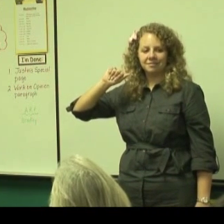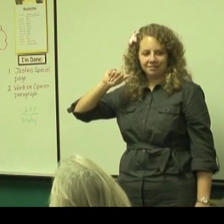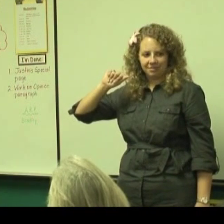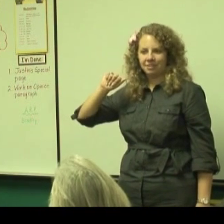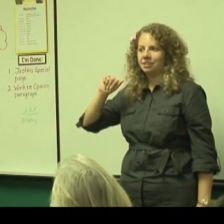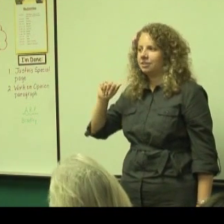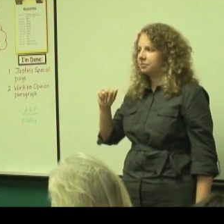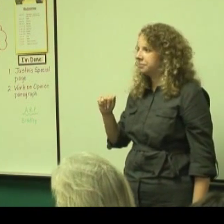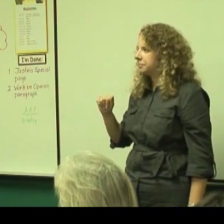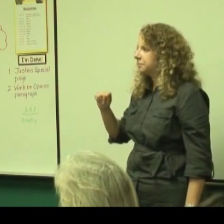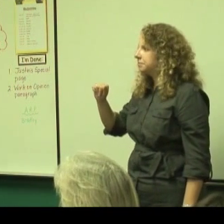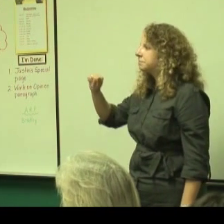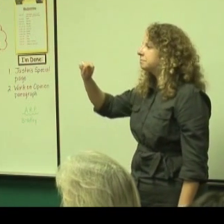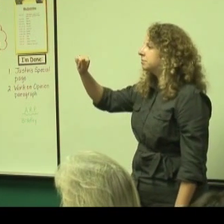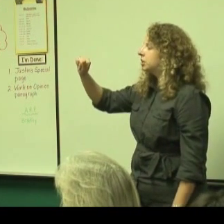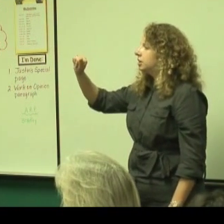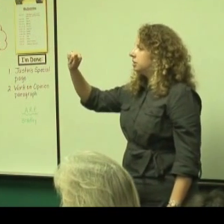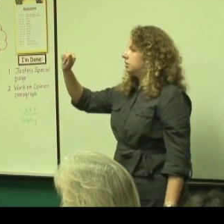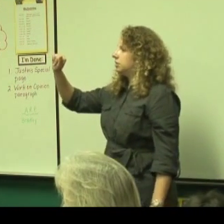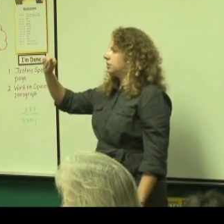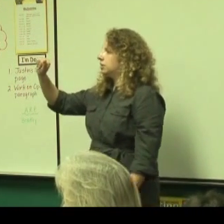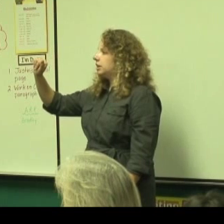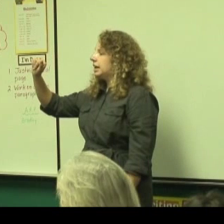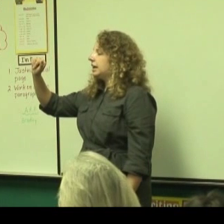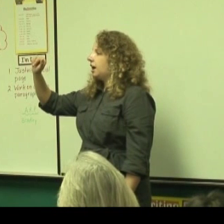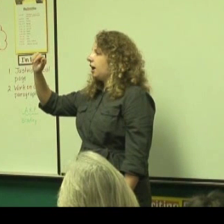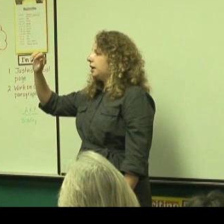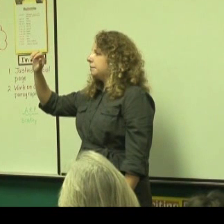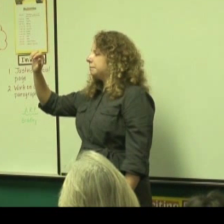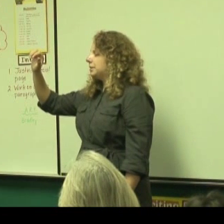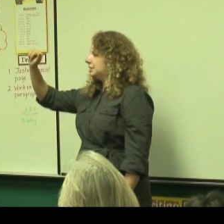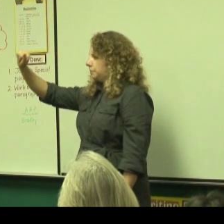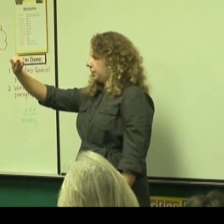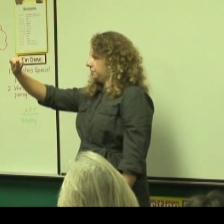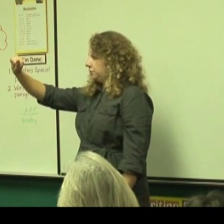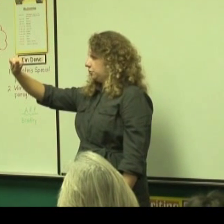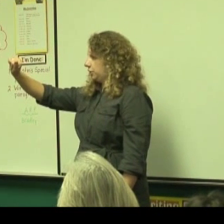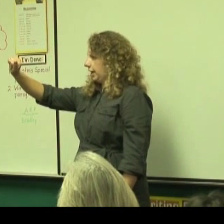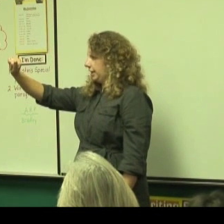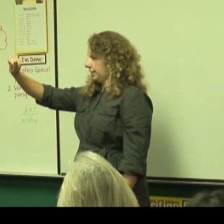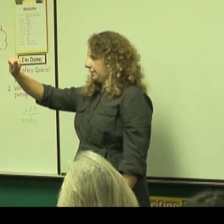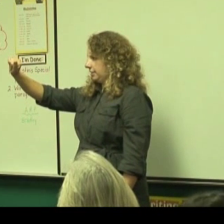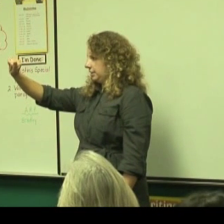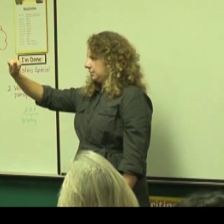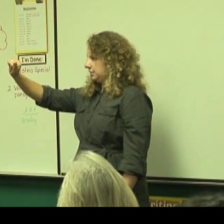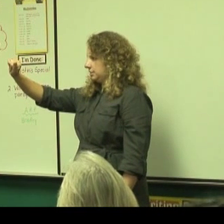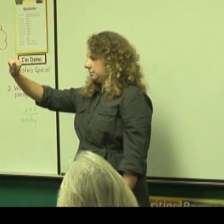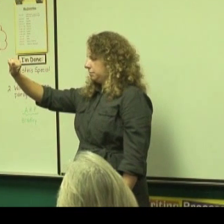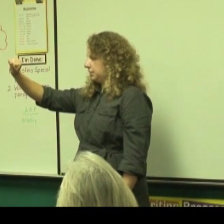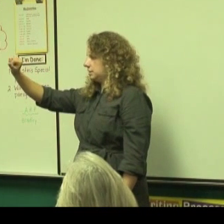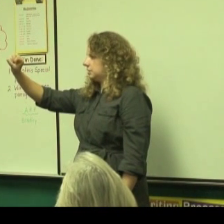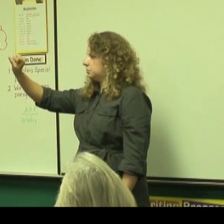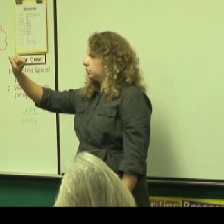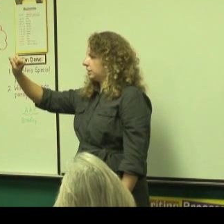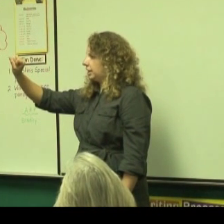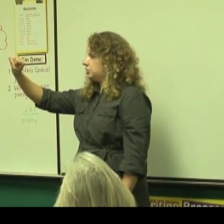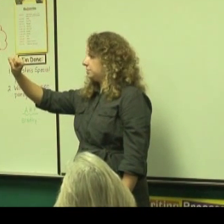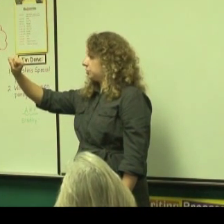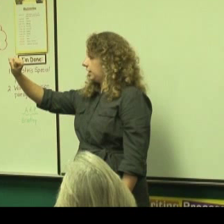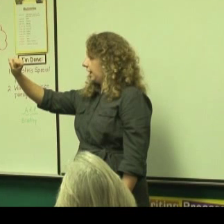Do you put it like this? Or do you have to rest it like this? It's better if you do your A like this. Because this is more the hand shape for an